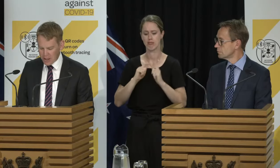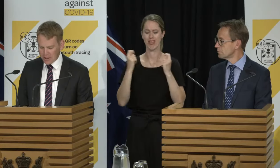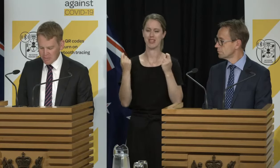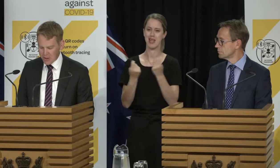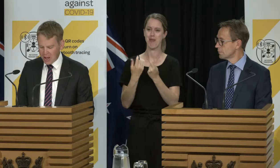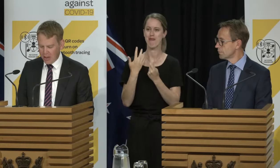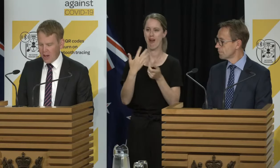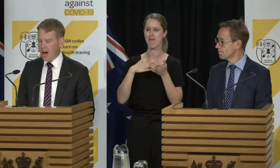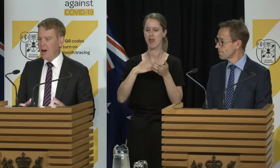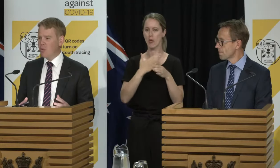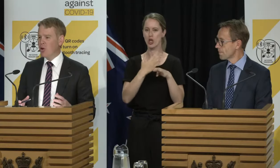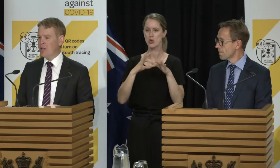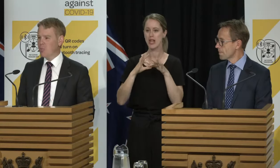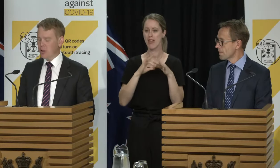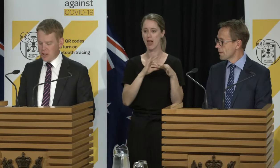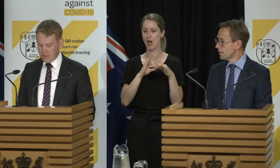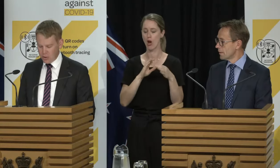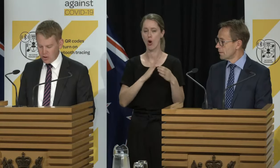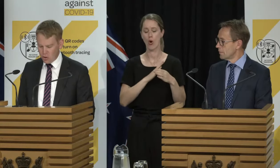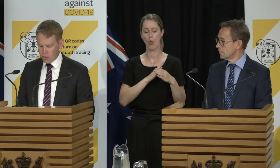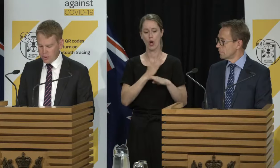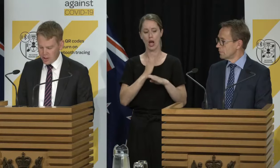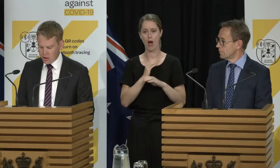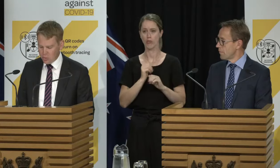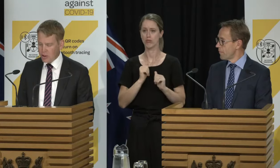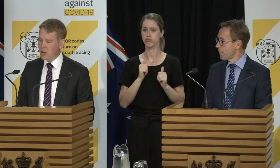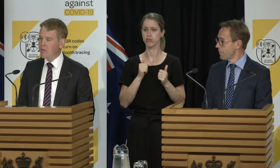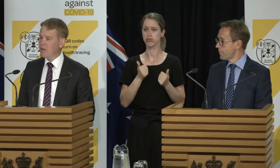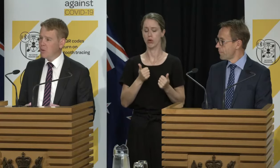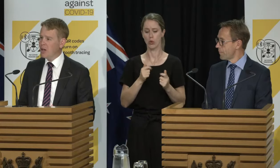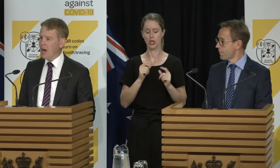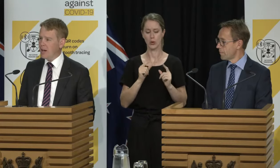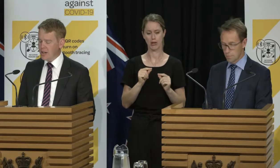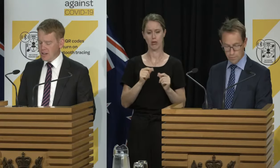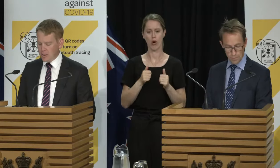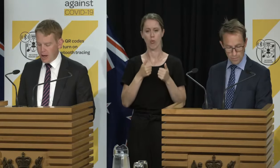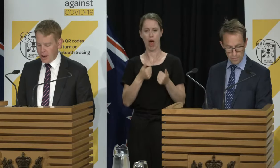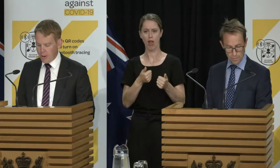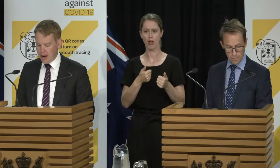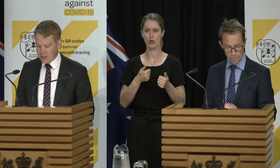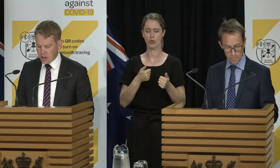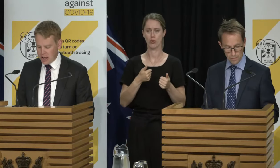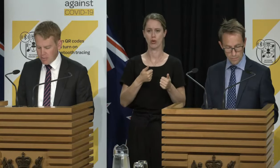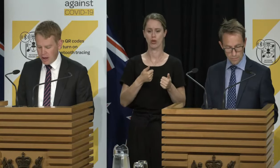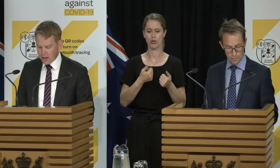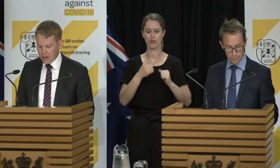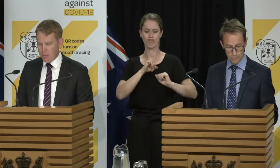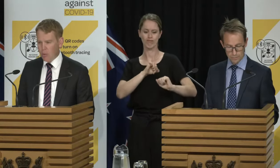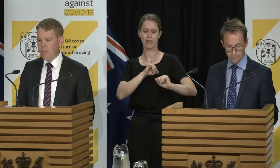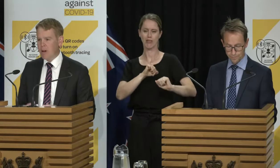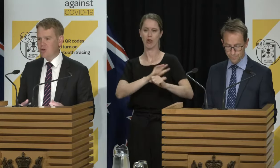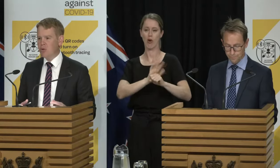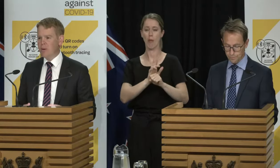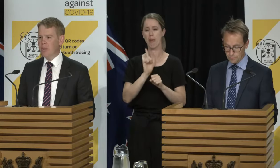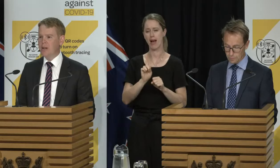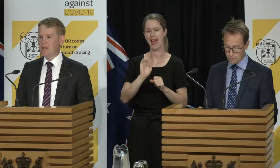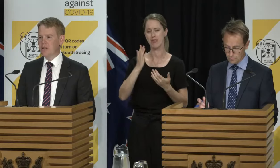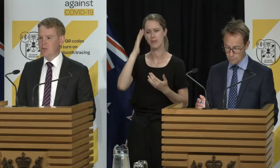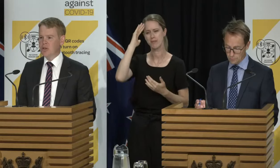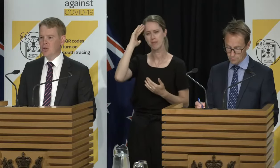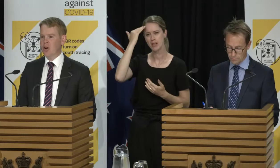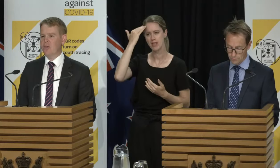5 million, and that hard work has put us in a very strong position, and we're doing everything we can to play our part to keep that. But we must